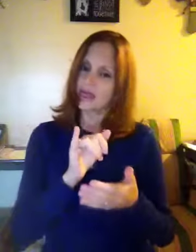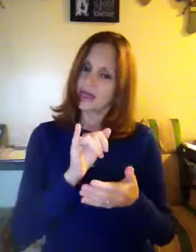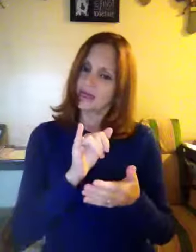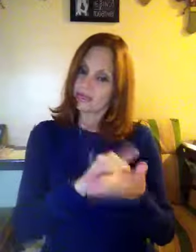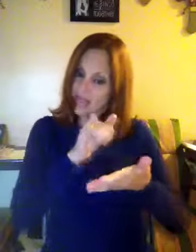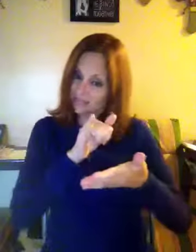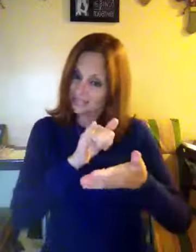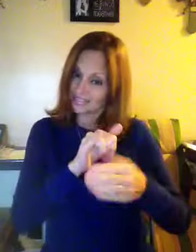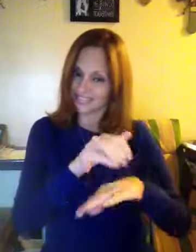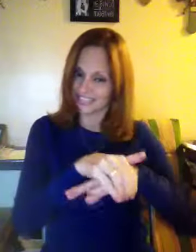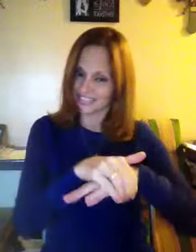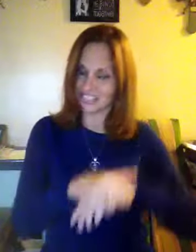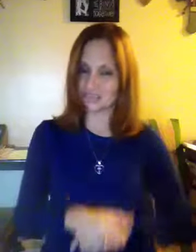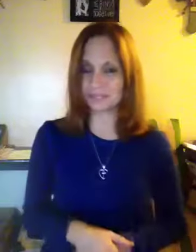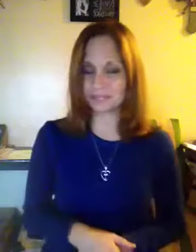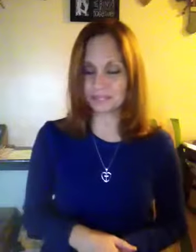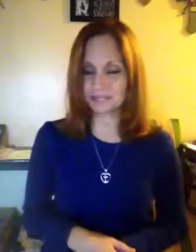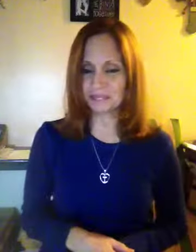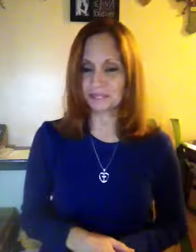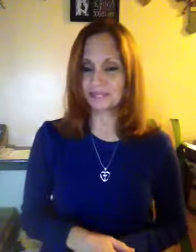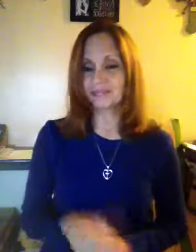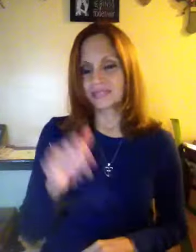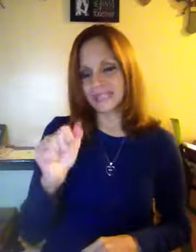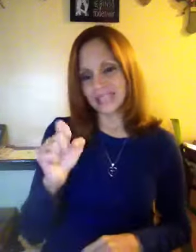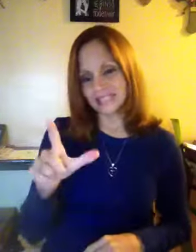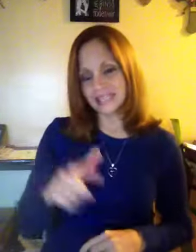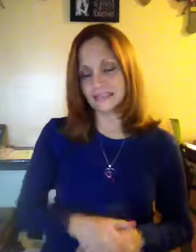That's English. ASL.